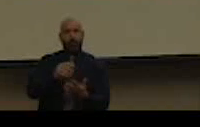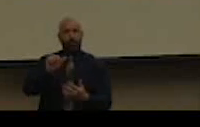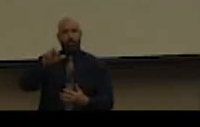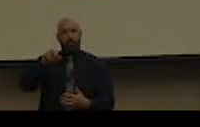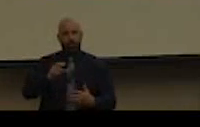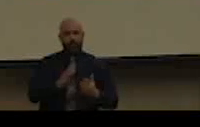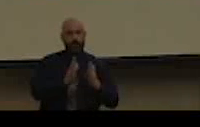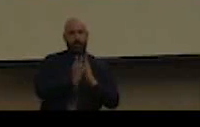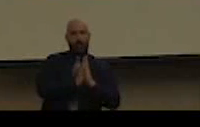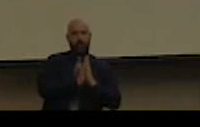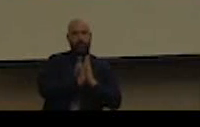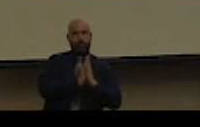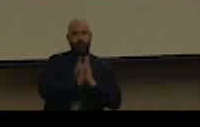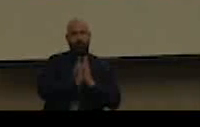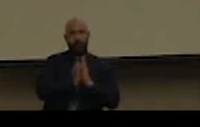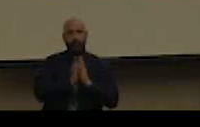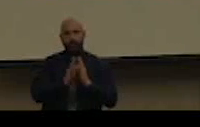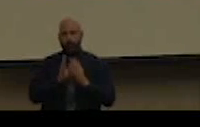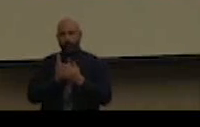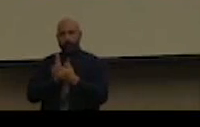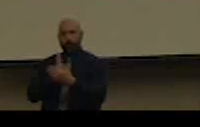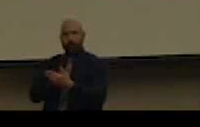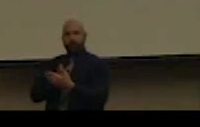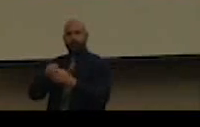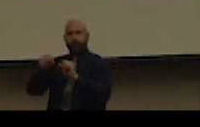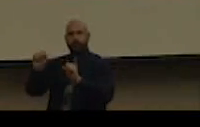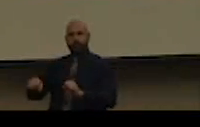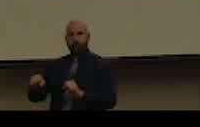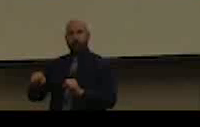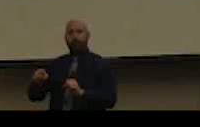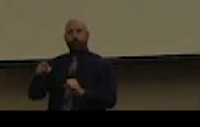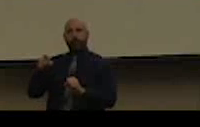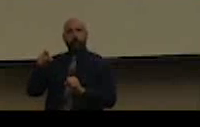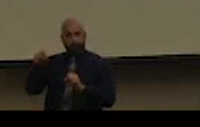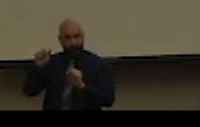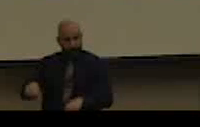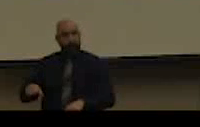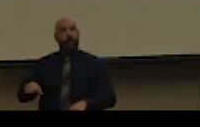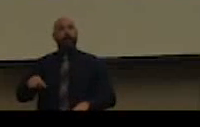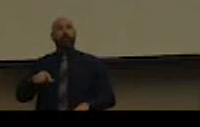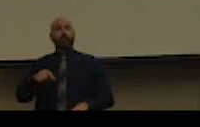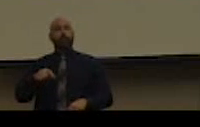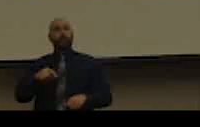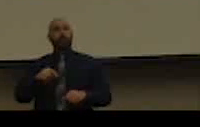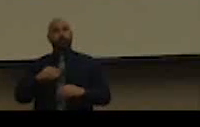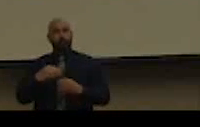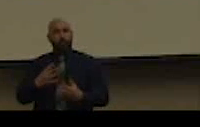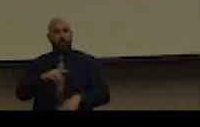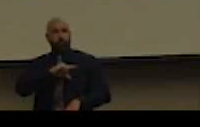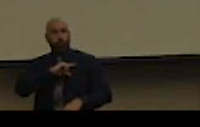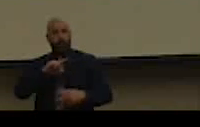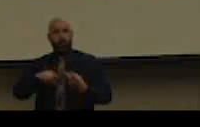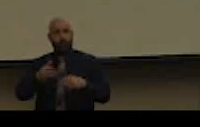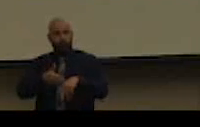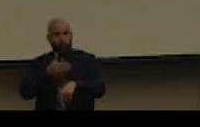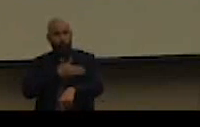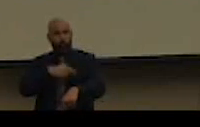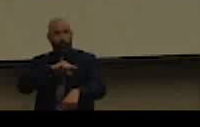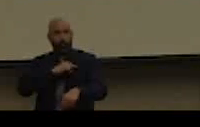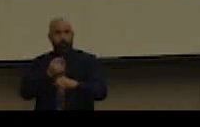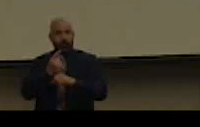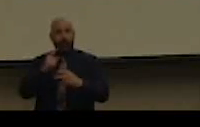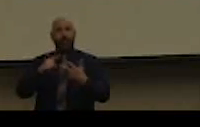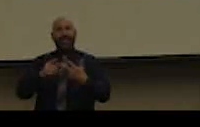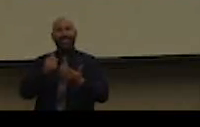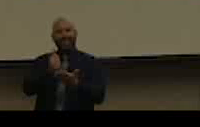has proven it can produce quality, it can improve that quality year over year, and it can help those who are most struggling improve